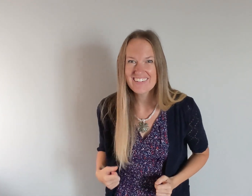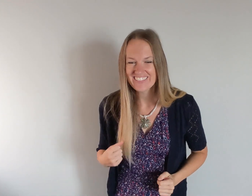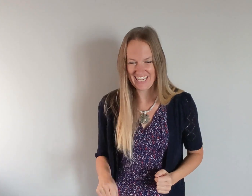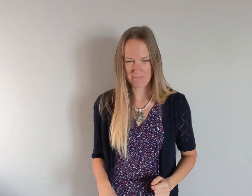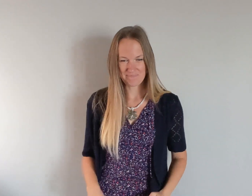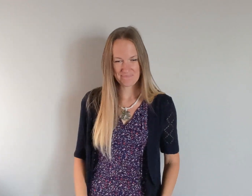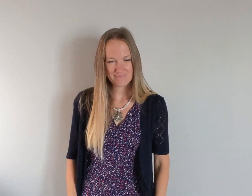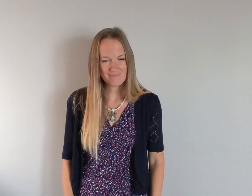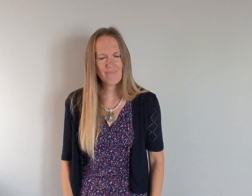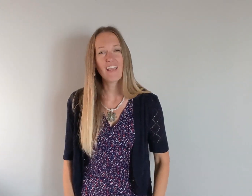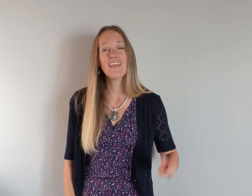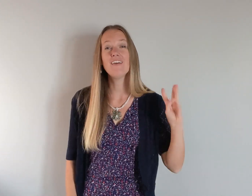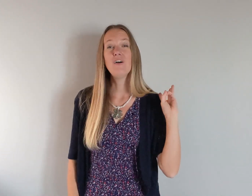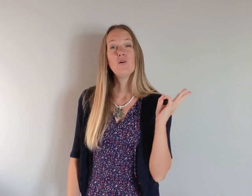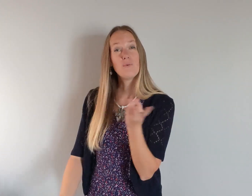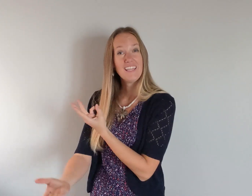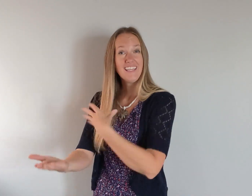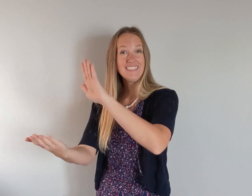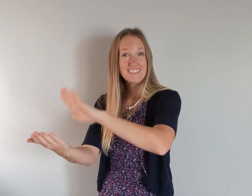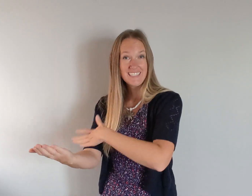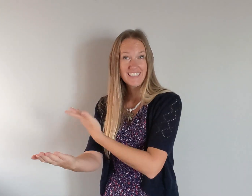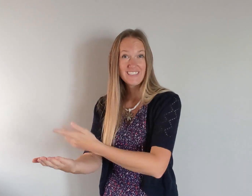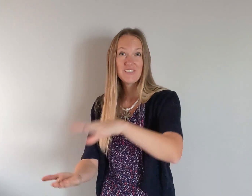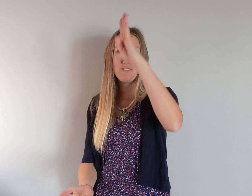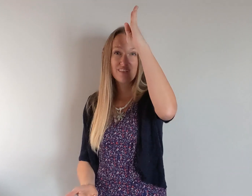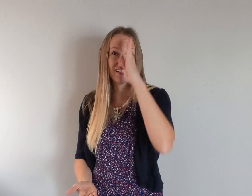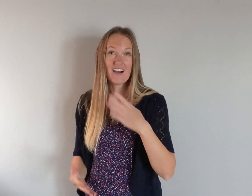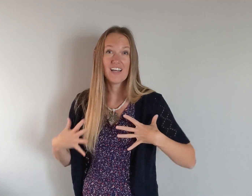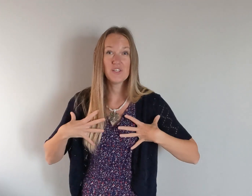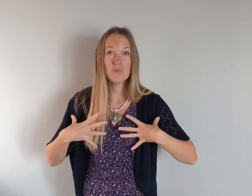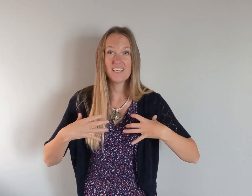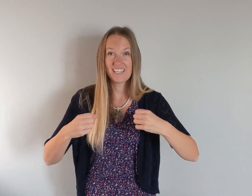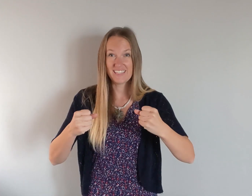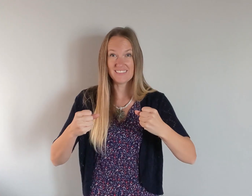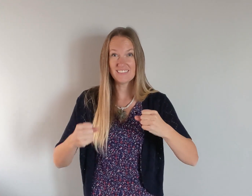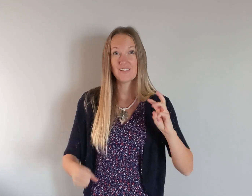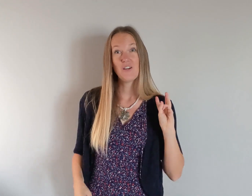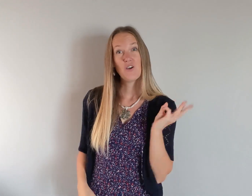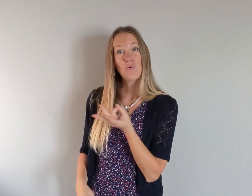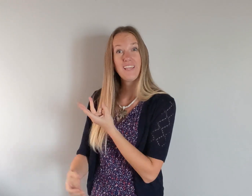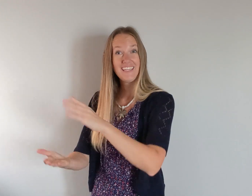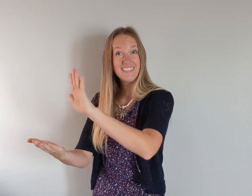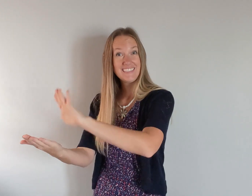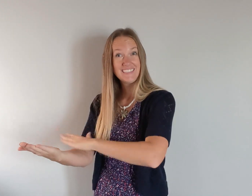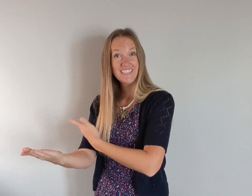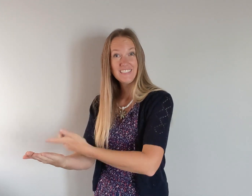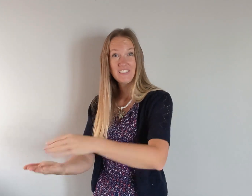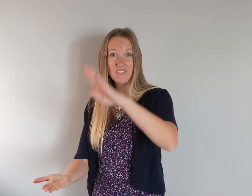more time. Okay. We sing to the God who heals. We sing to